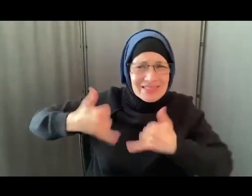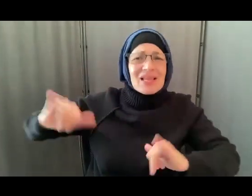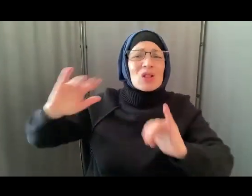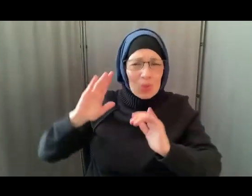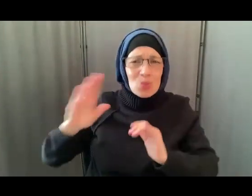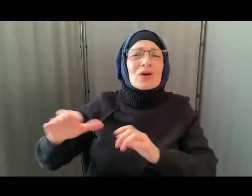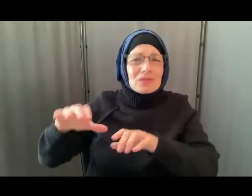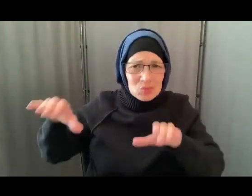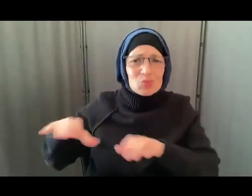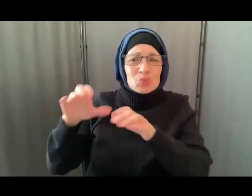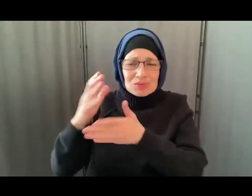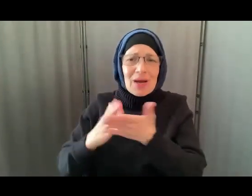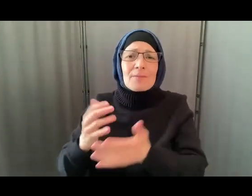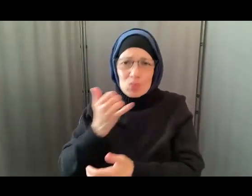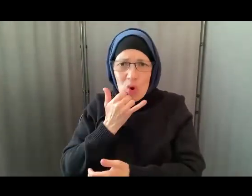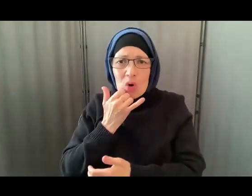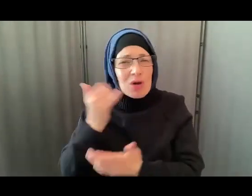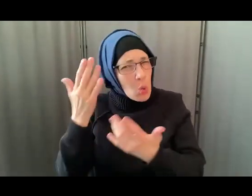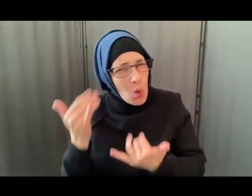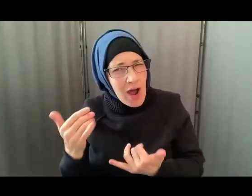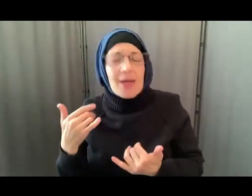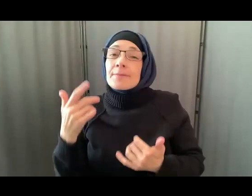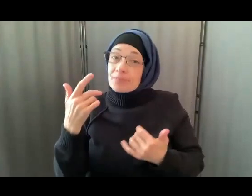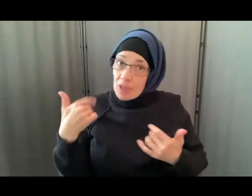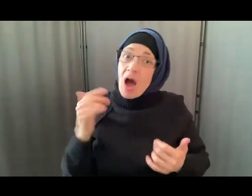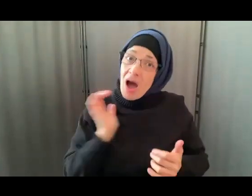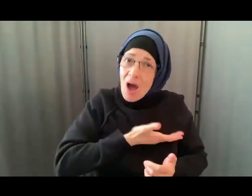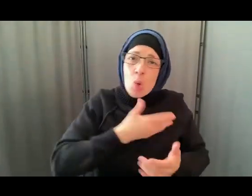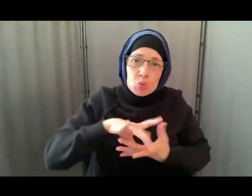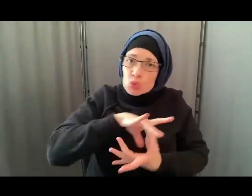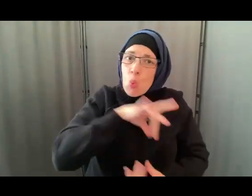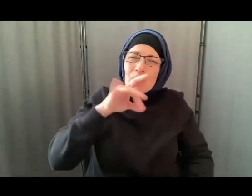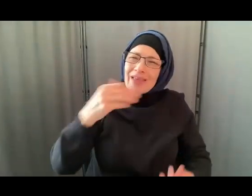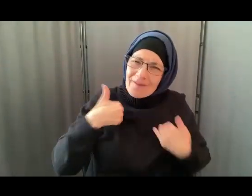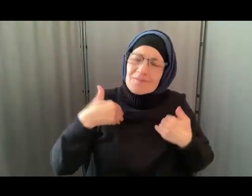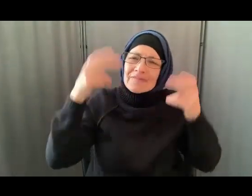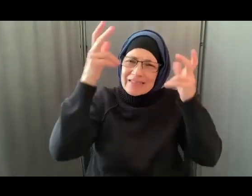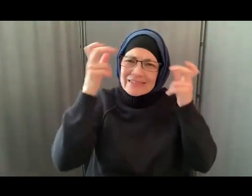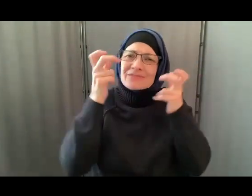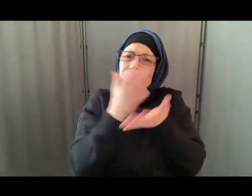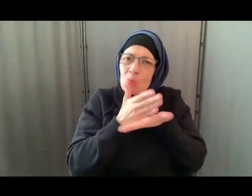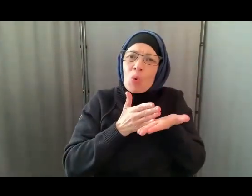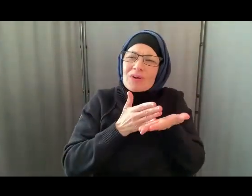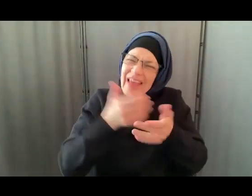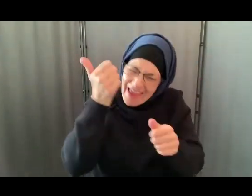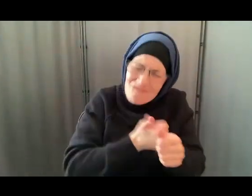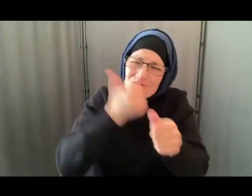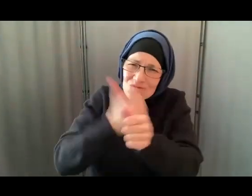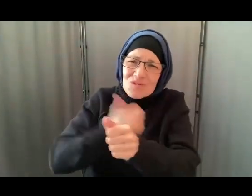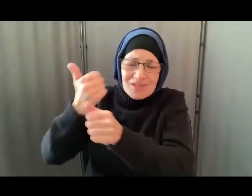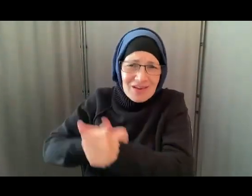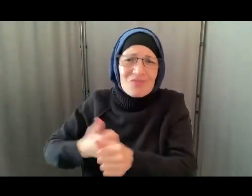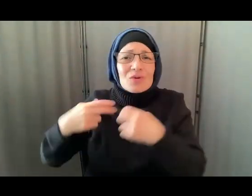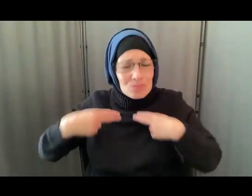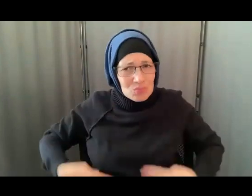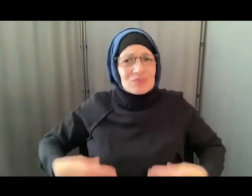we have that wicked side to our souls. Every human being has that. Every